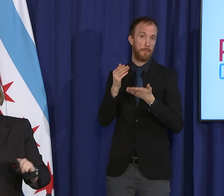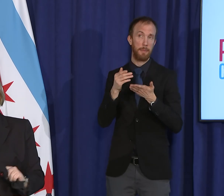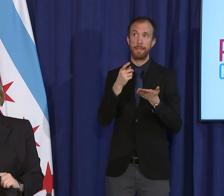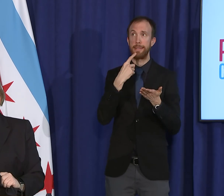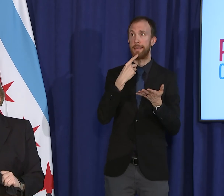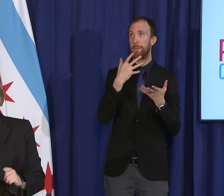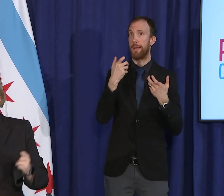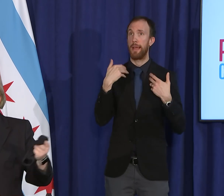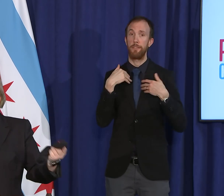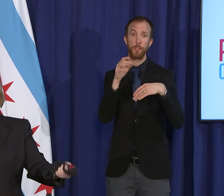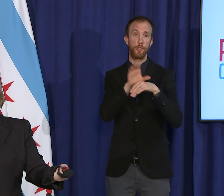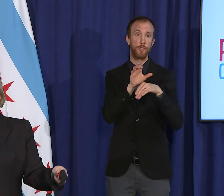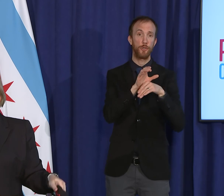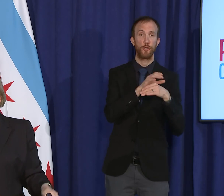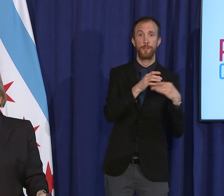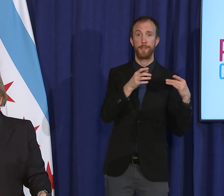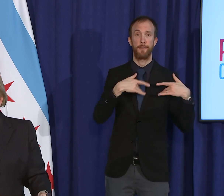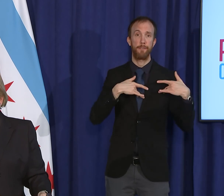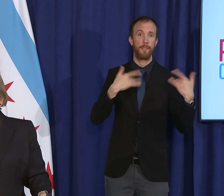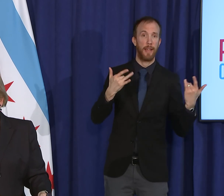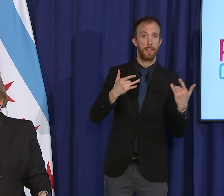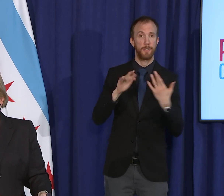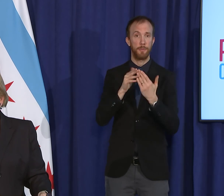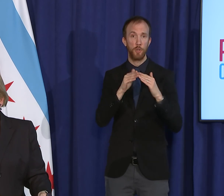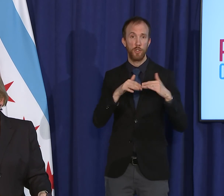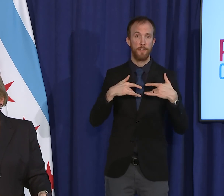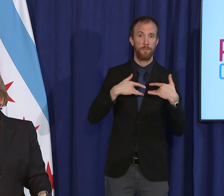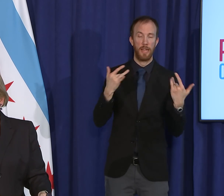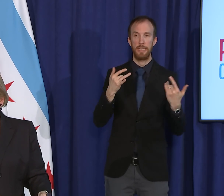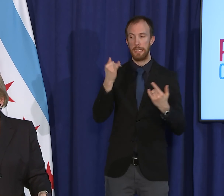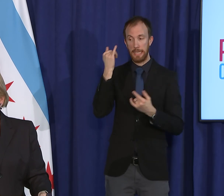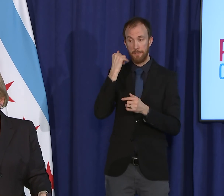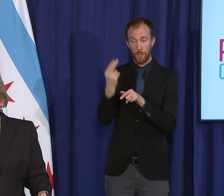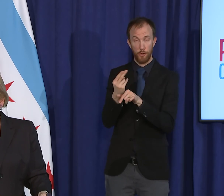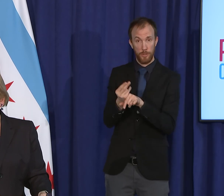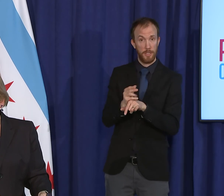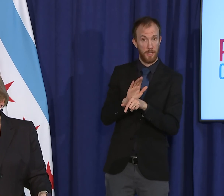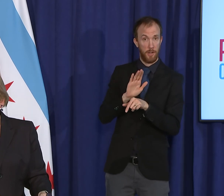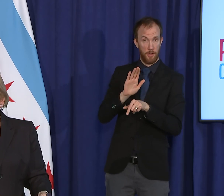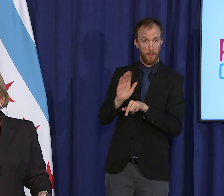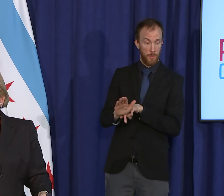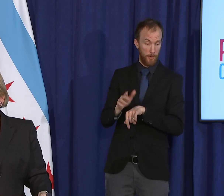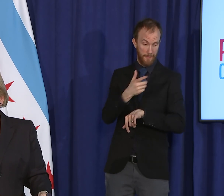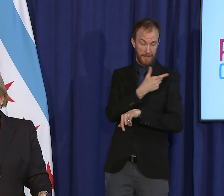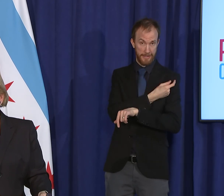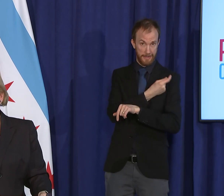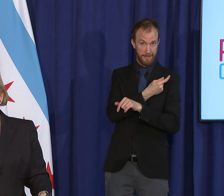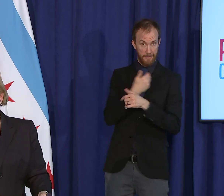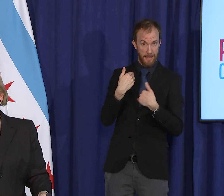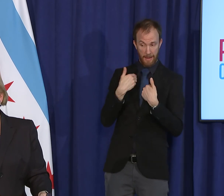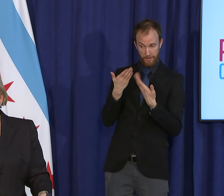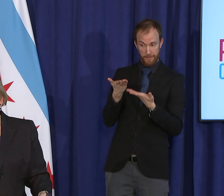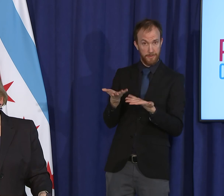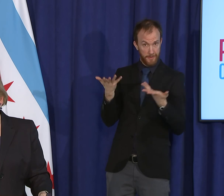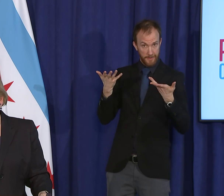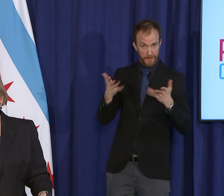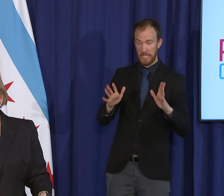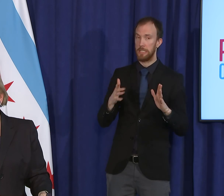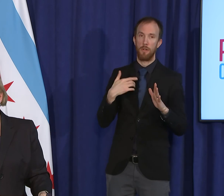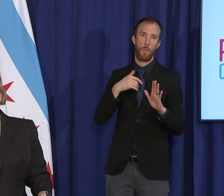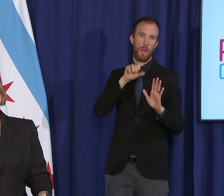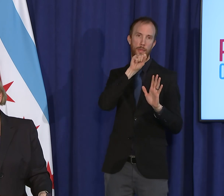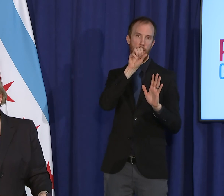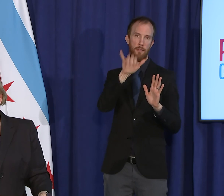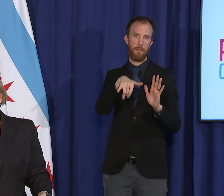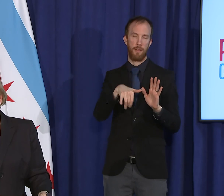want to host a community event. When they're doing that from their existing vaccine supplies, we absolutely love it. We are able to provide some additional